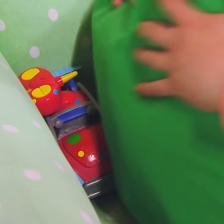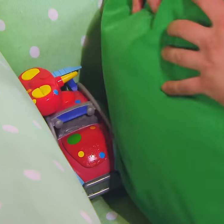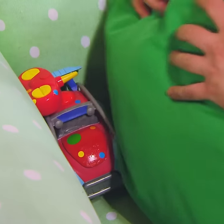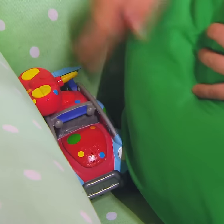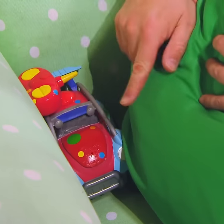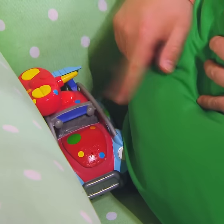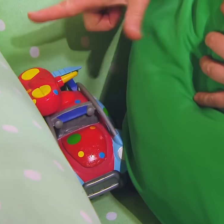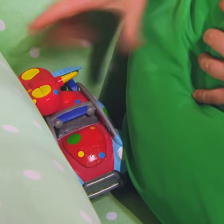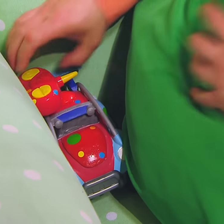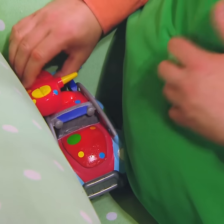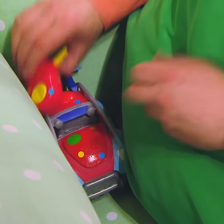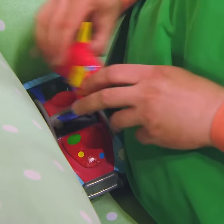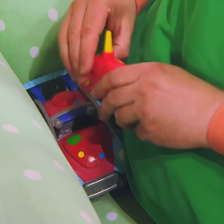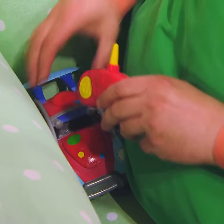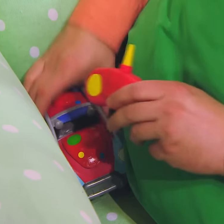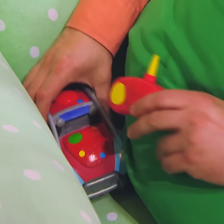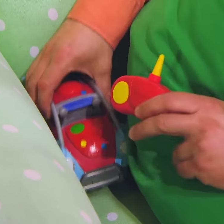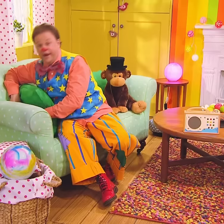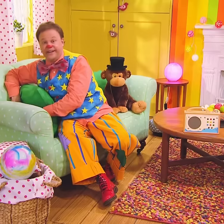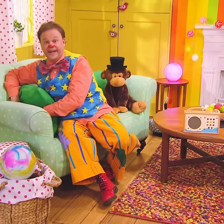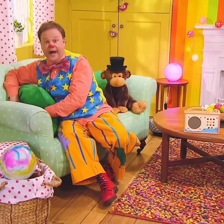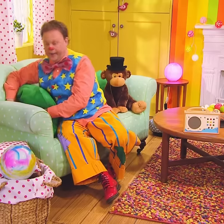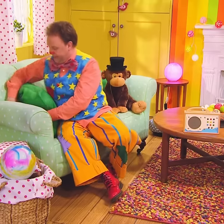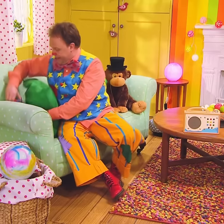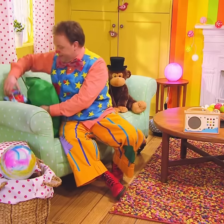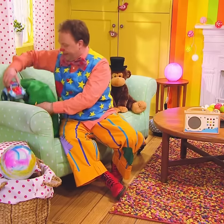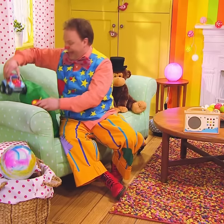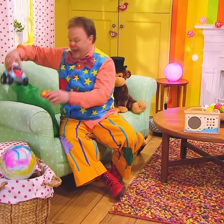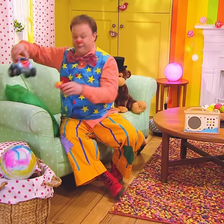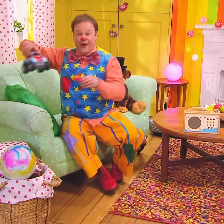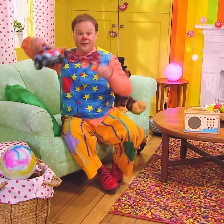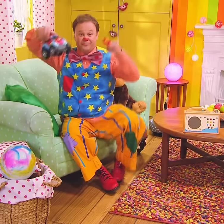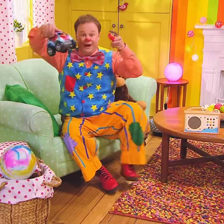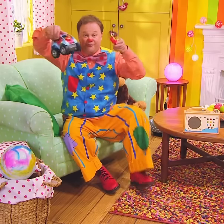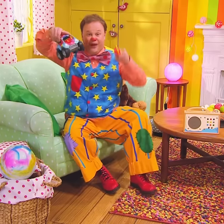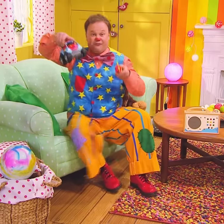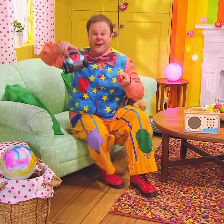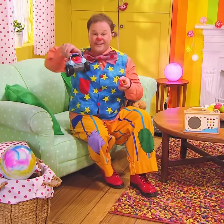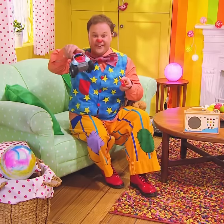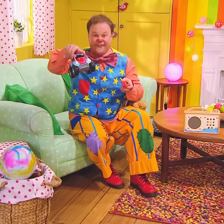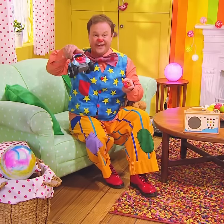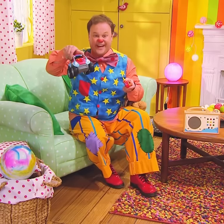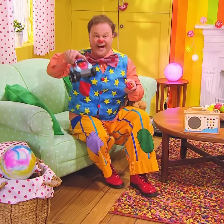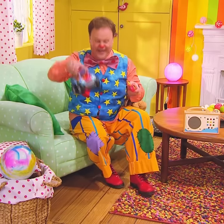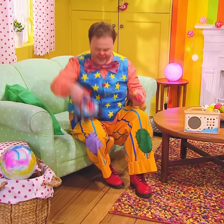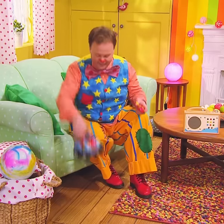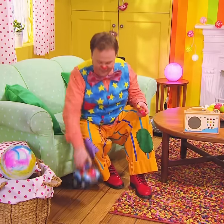Have you found Tumble Ted, Mr Tumble? Well, no, but I have found my favourite toy car.